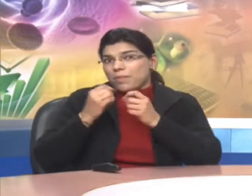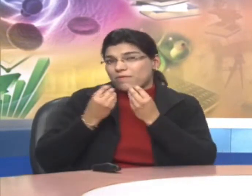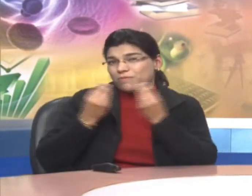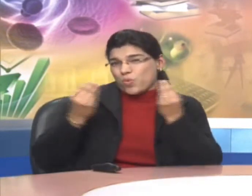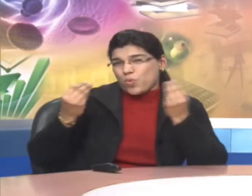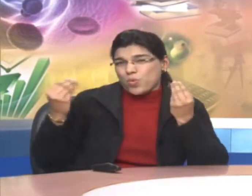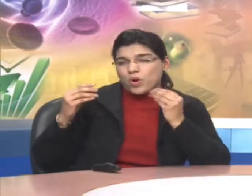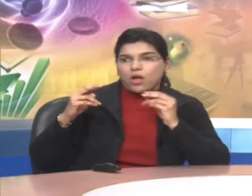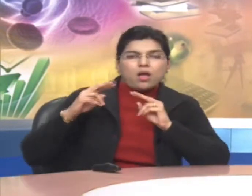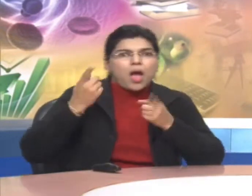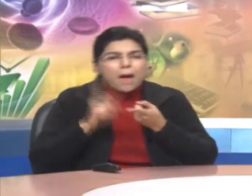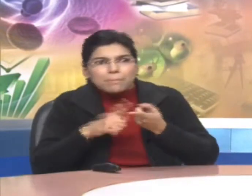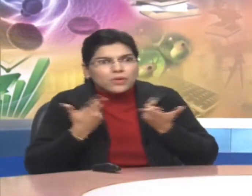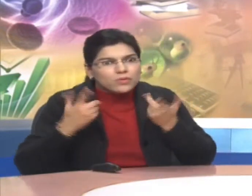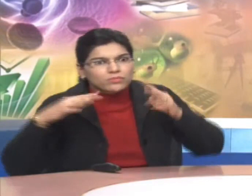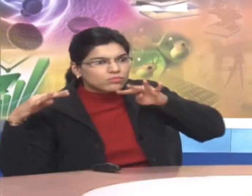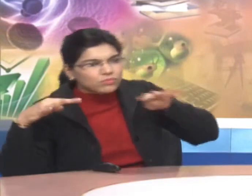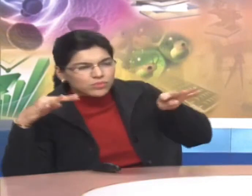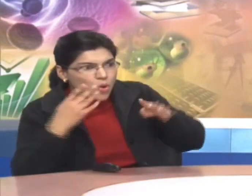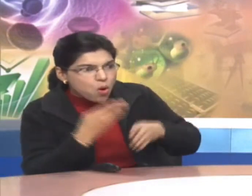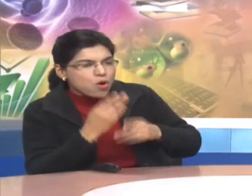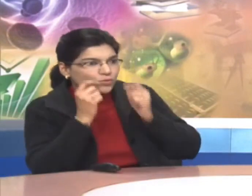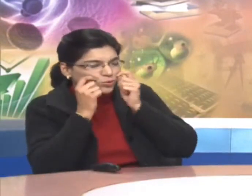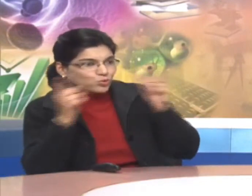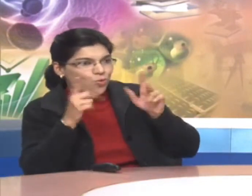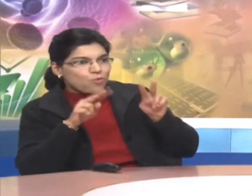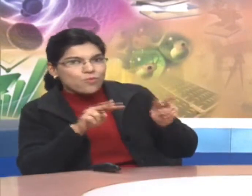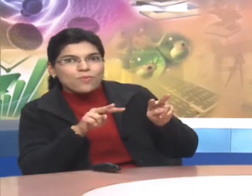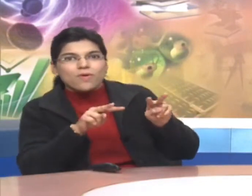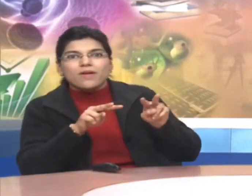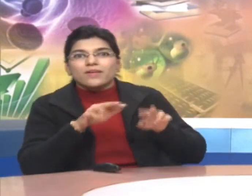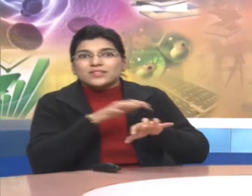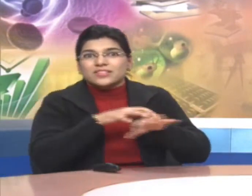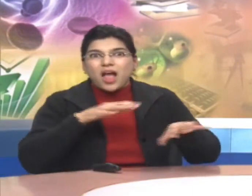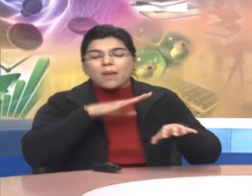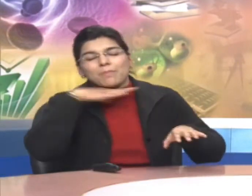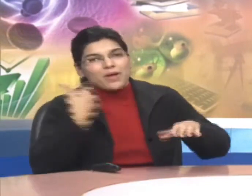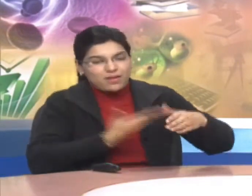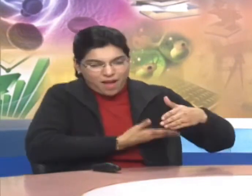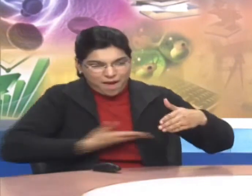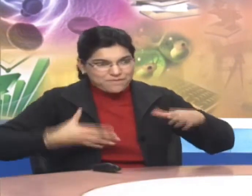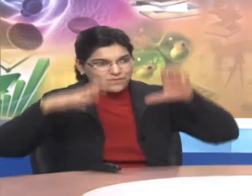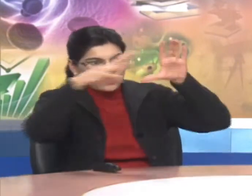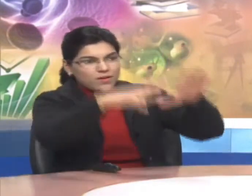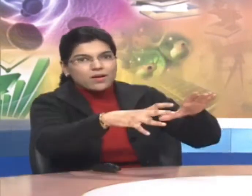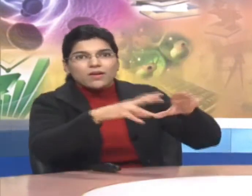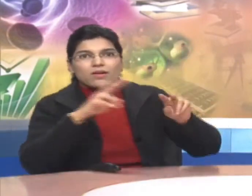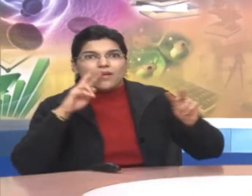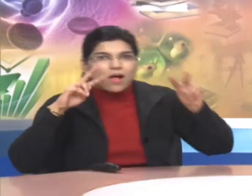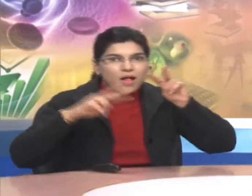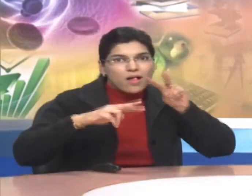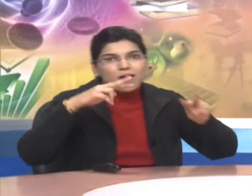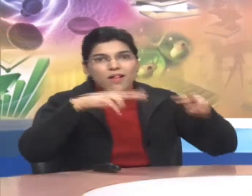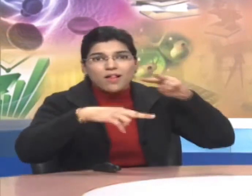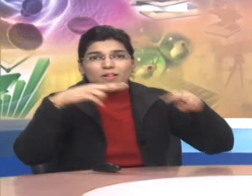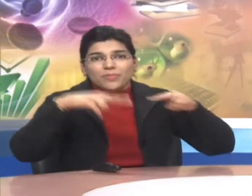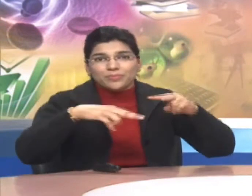There was considerable excitement and conjecture at the station, but back at cutting